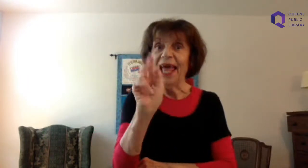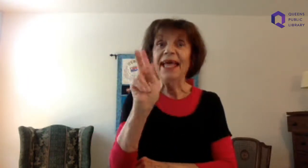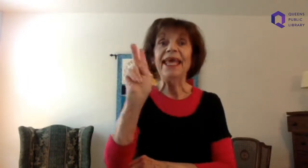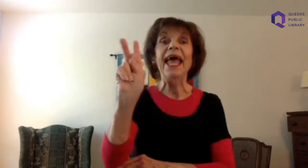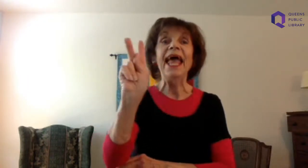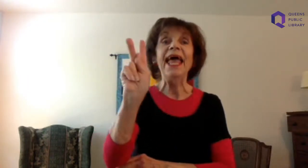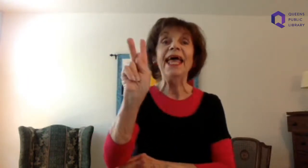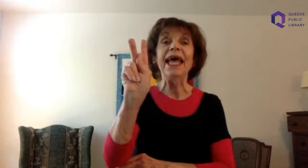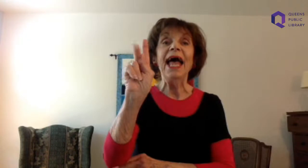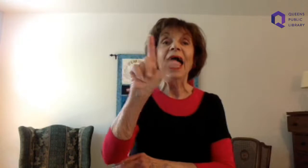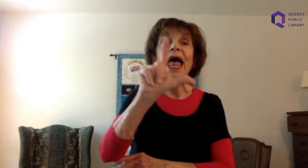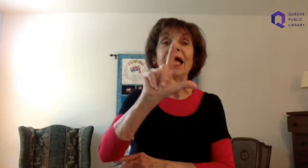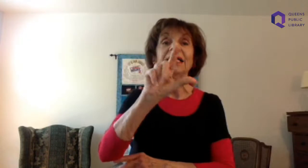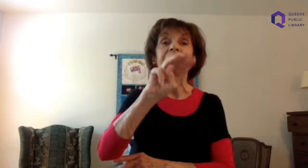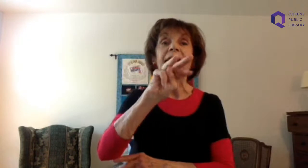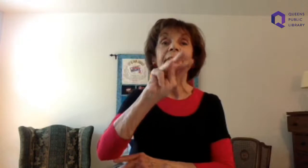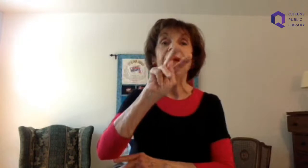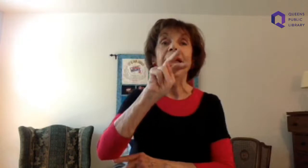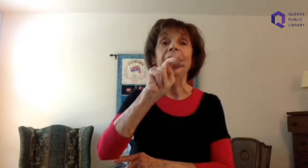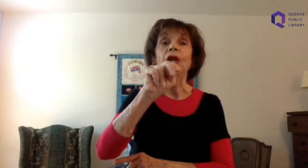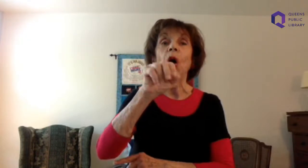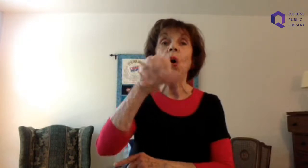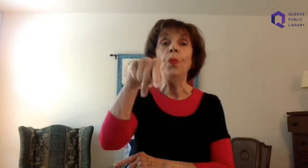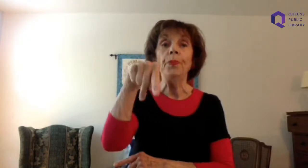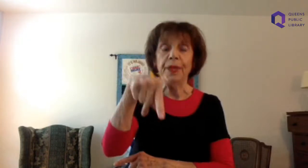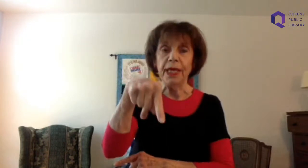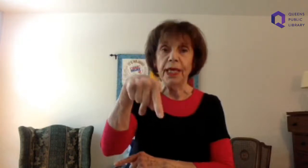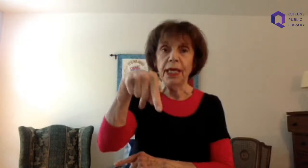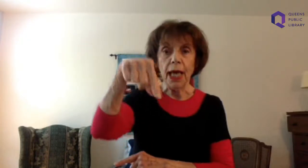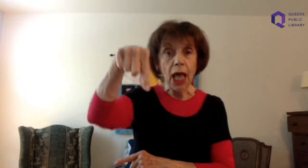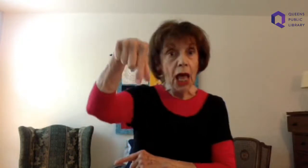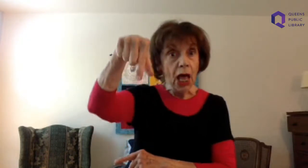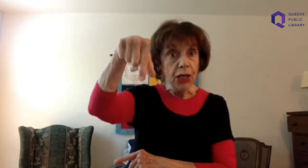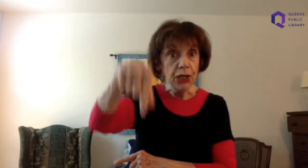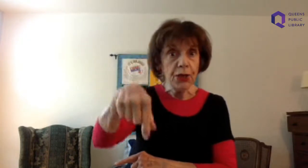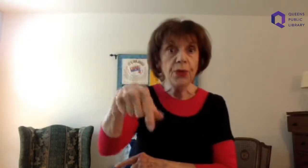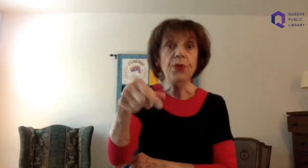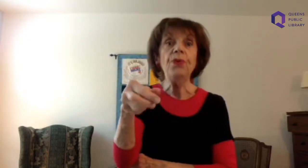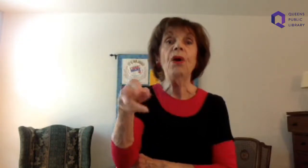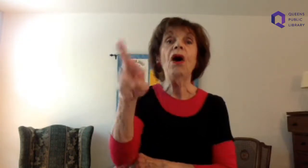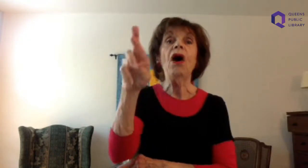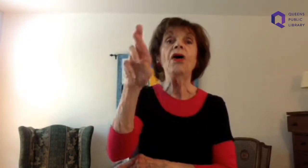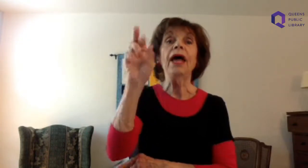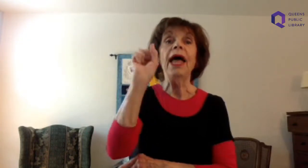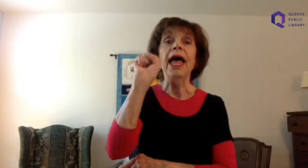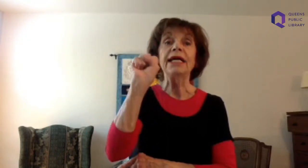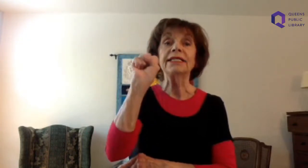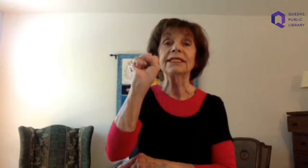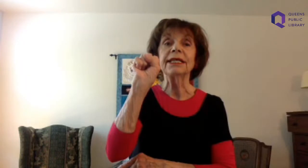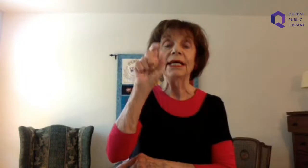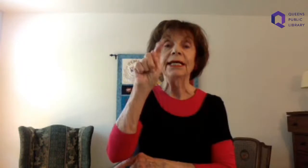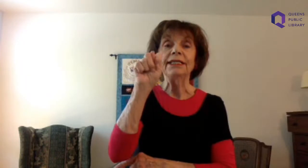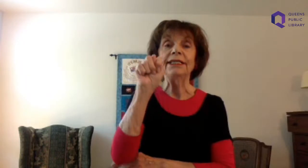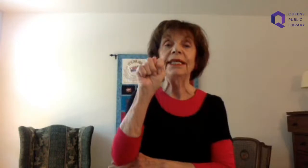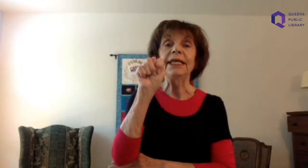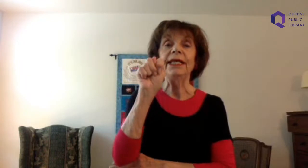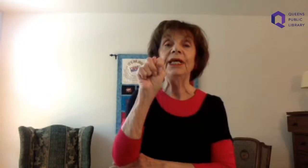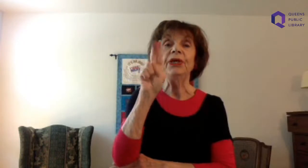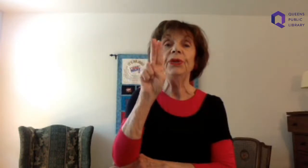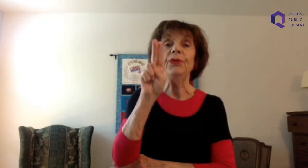K, L, M, N, O, P, Q, R, S, T, U,